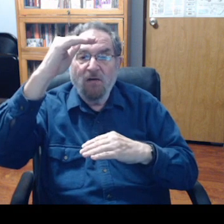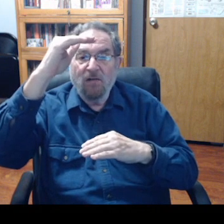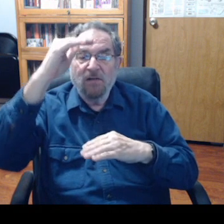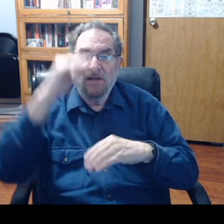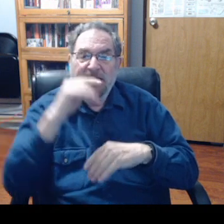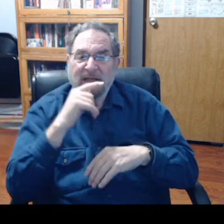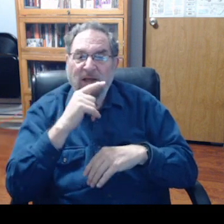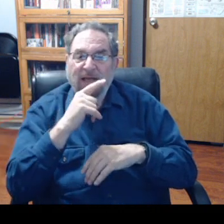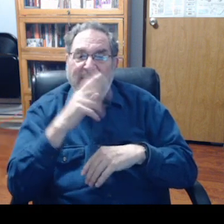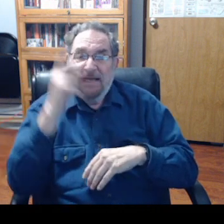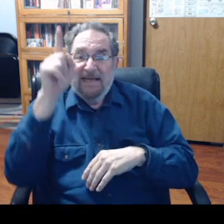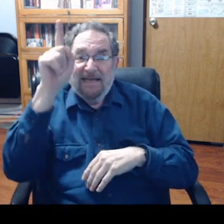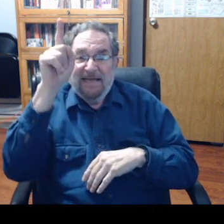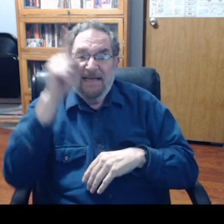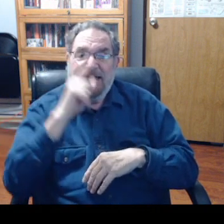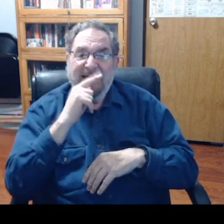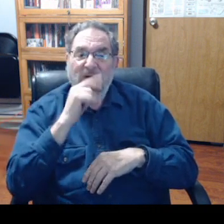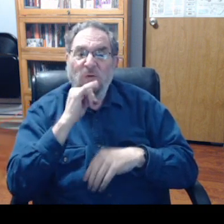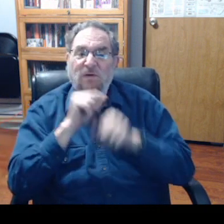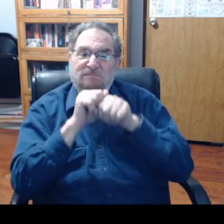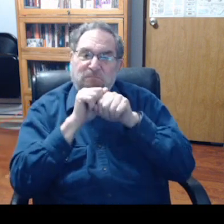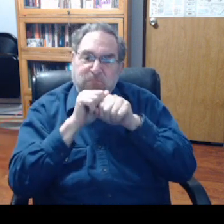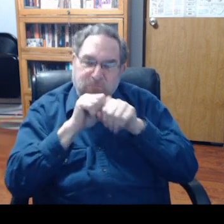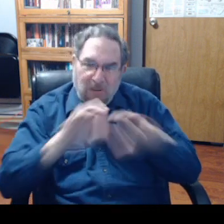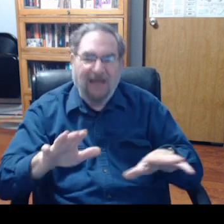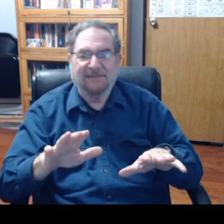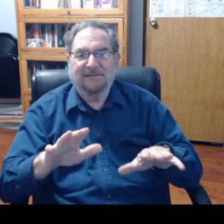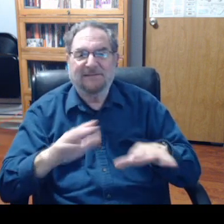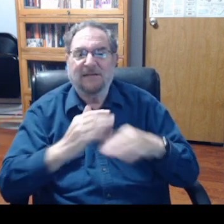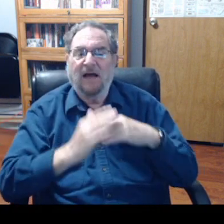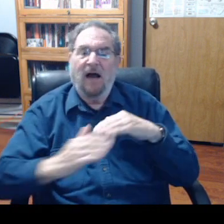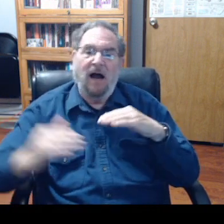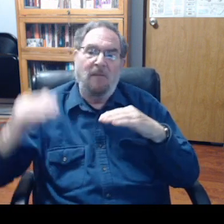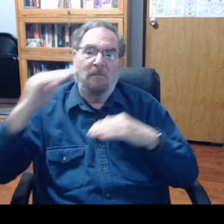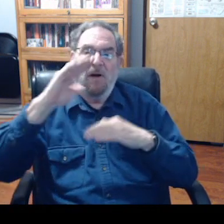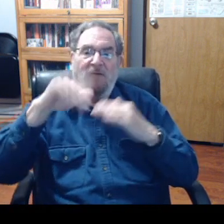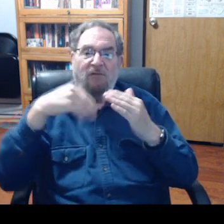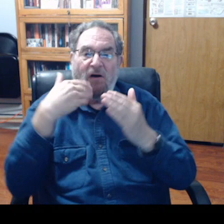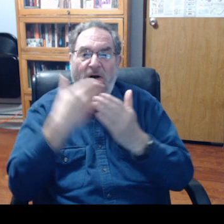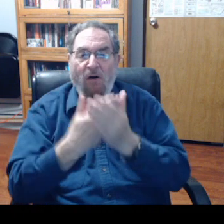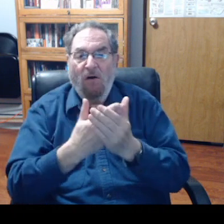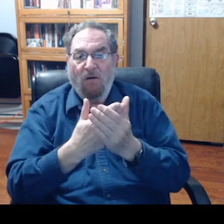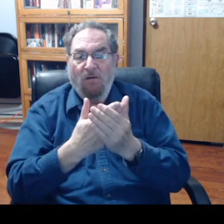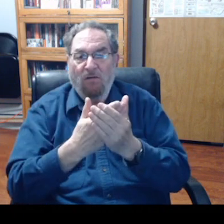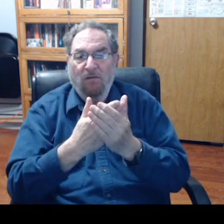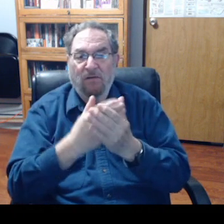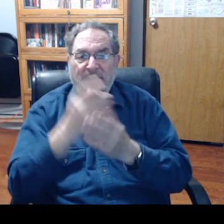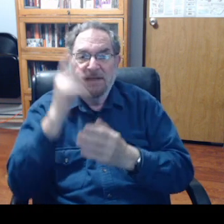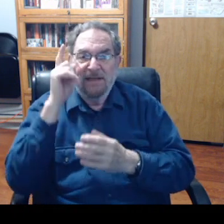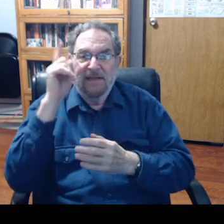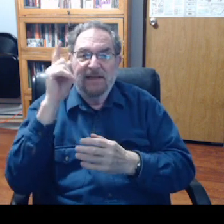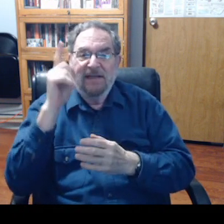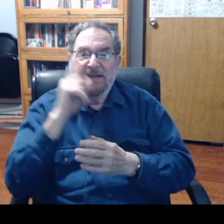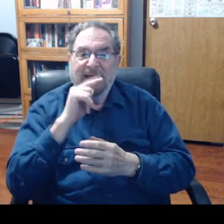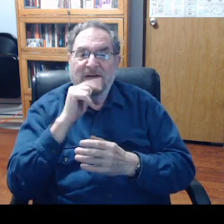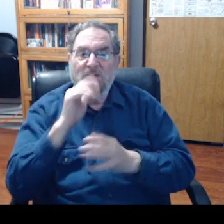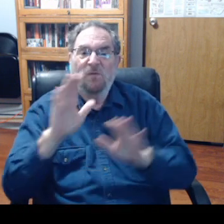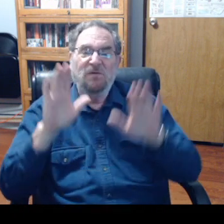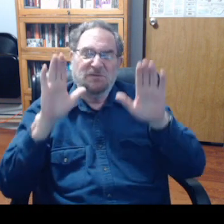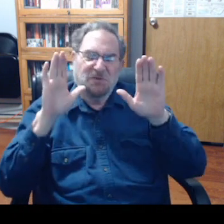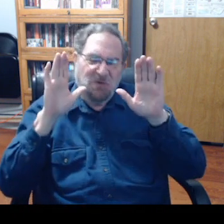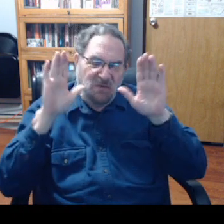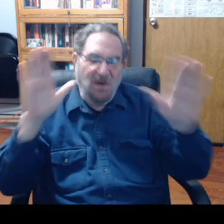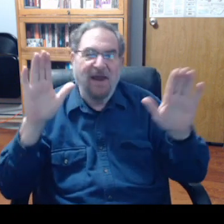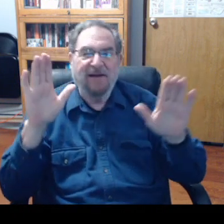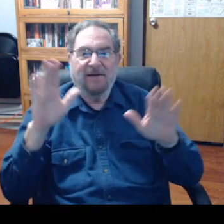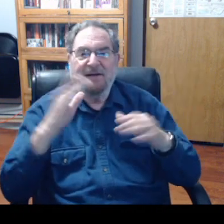all, he who is blessed above all, he who